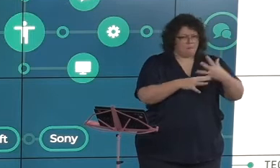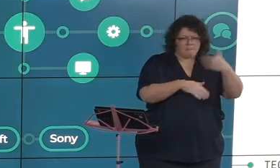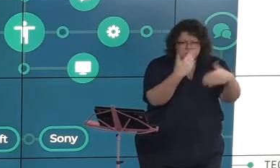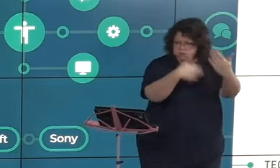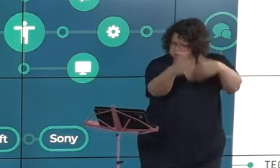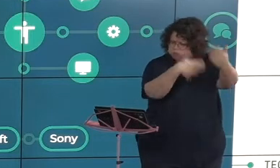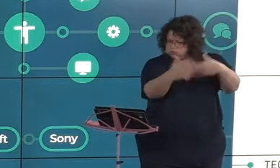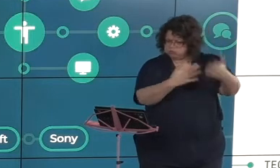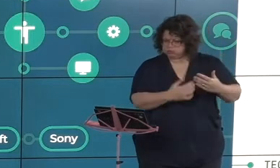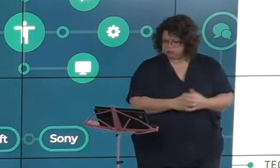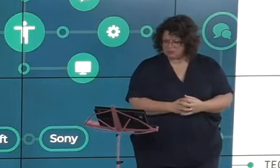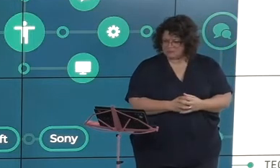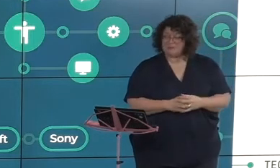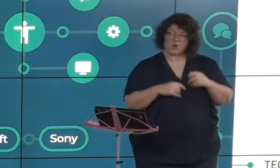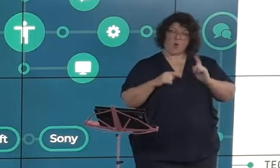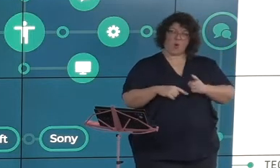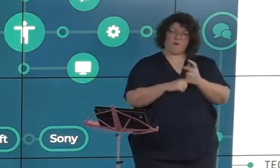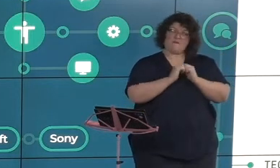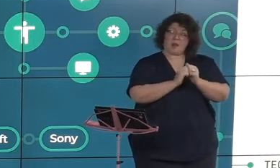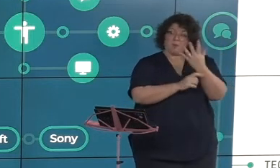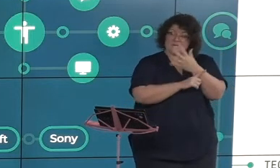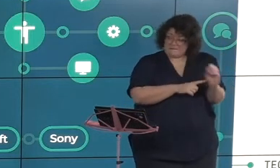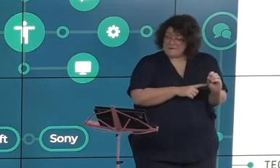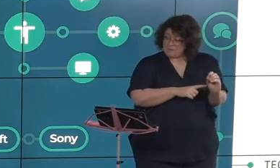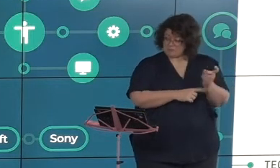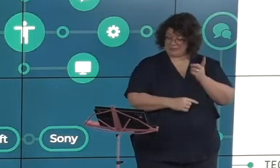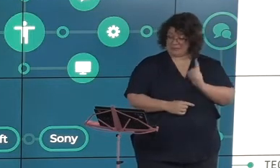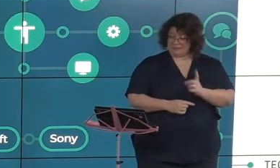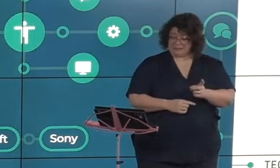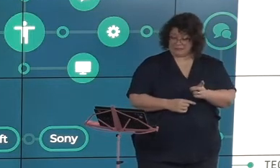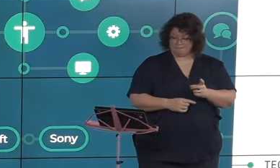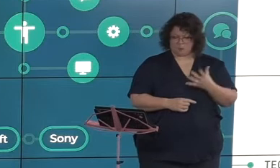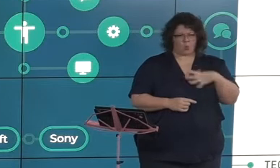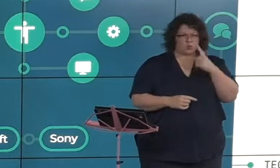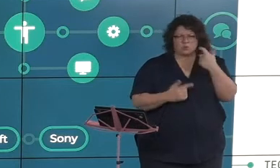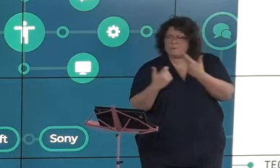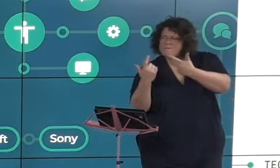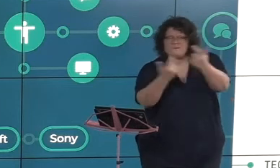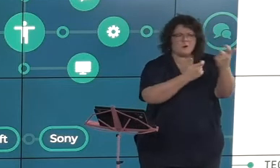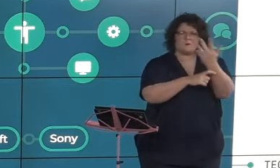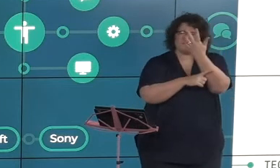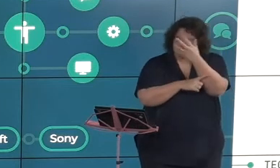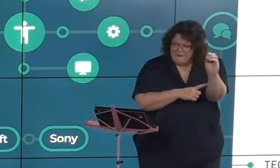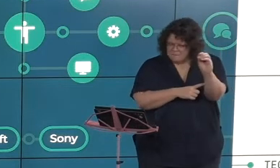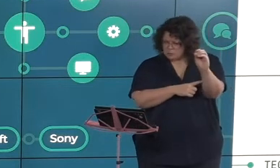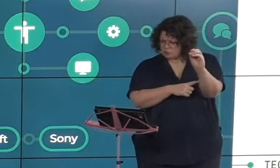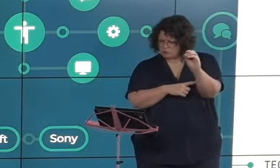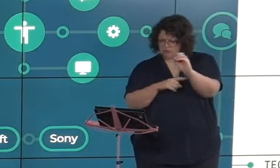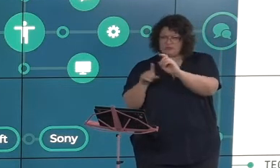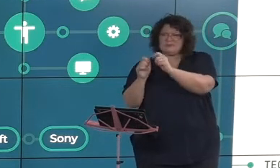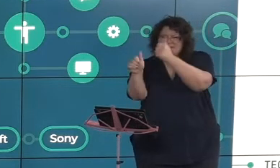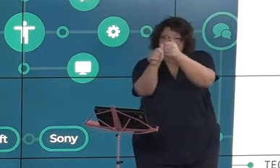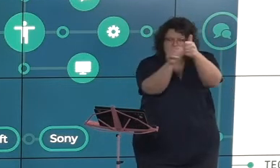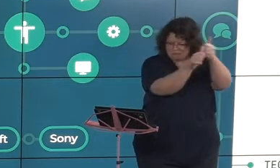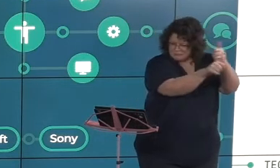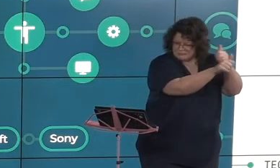of them so that we can create a critical mass to catalyze this change, to operationalize all of your